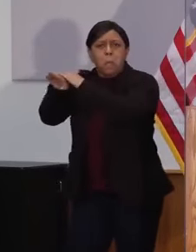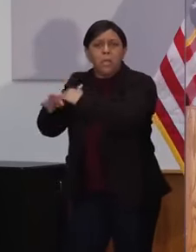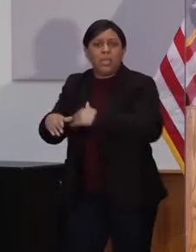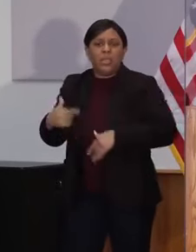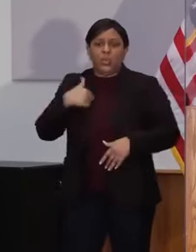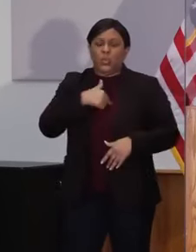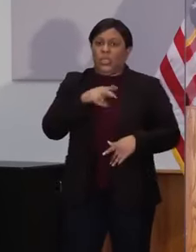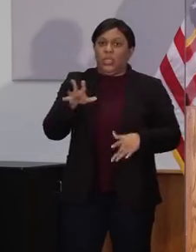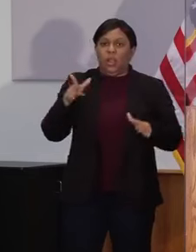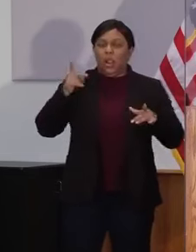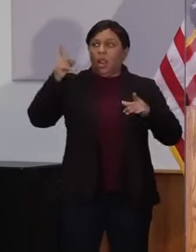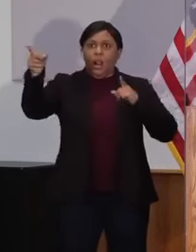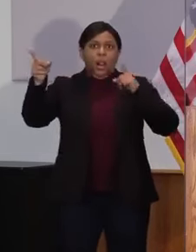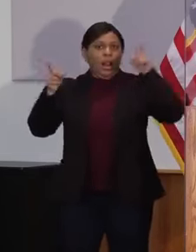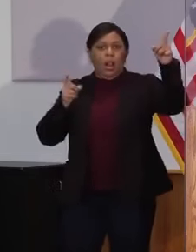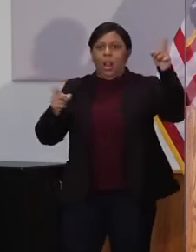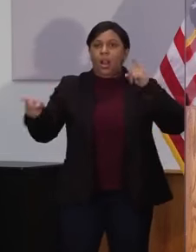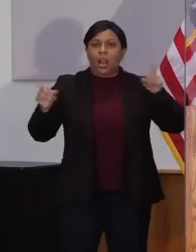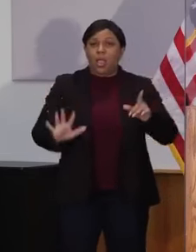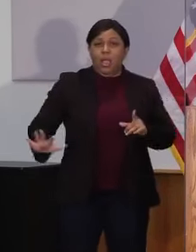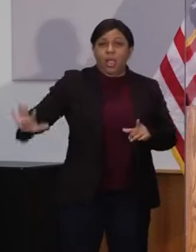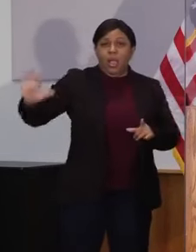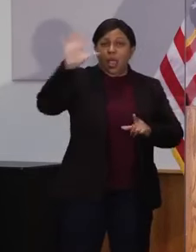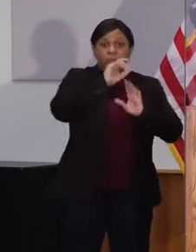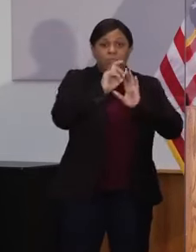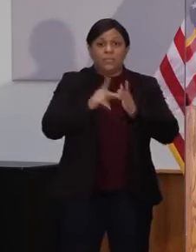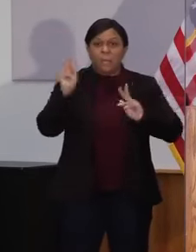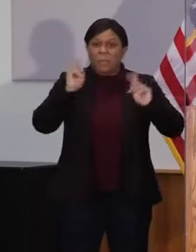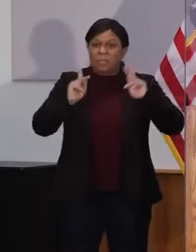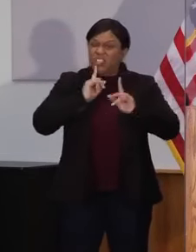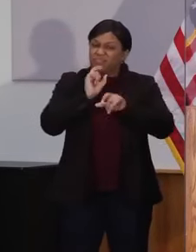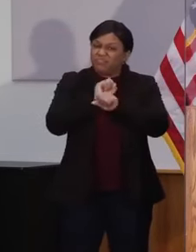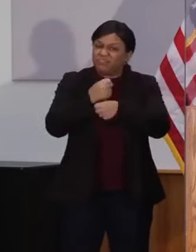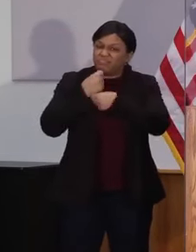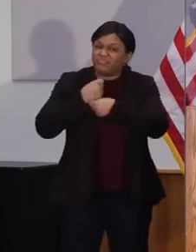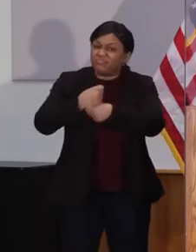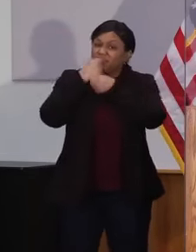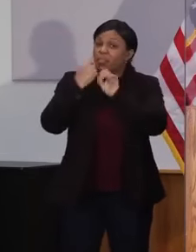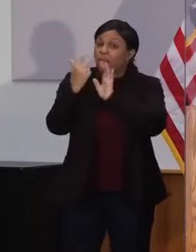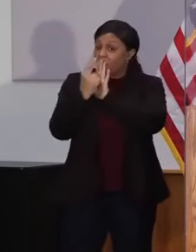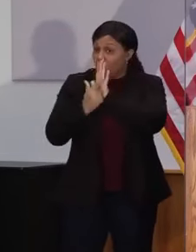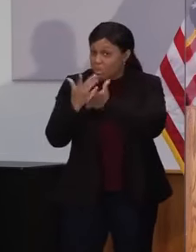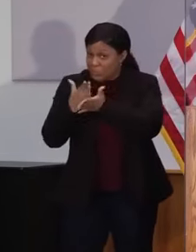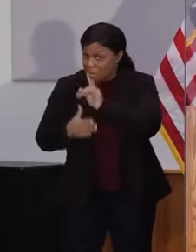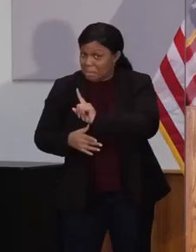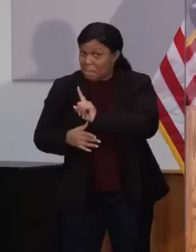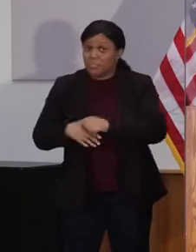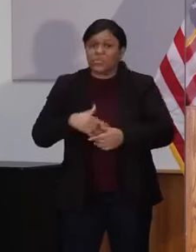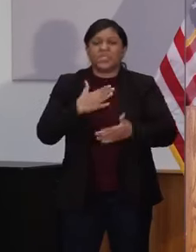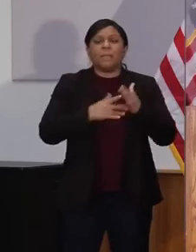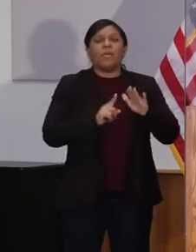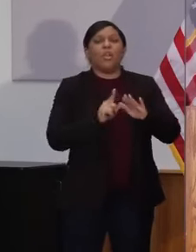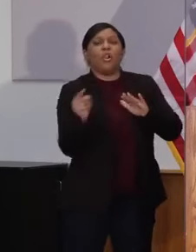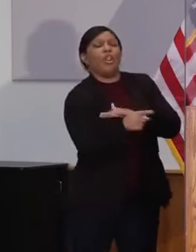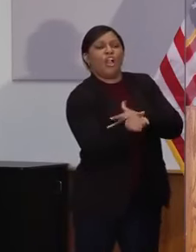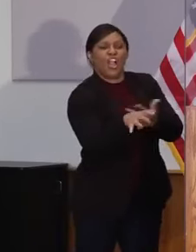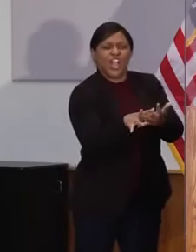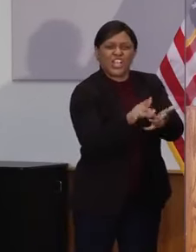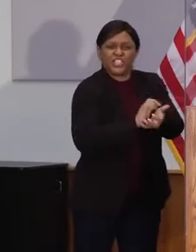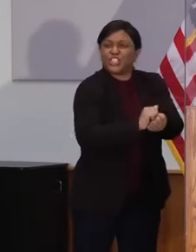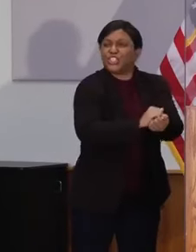with sometimes very lawful protests, trying to make sure that people's First Amendment rights were upheld and guaranteed. And in